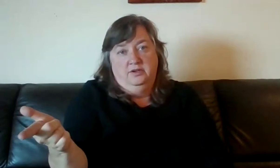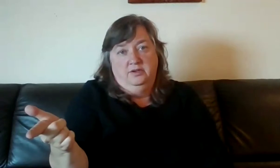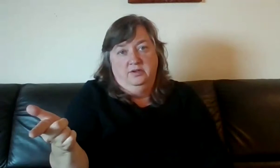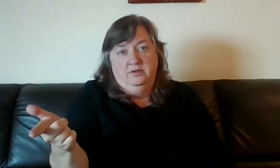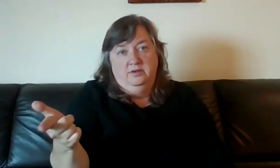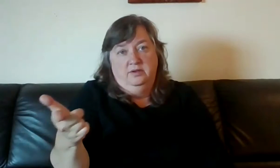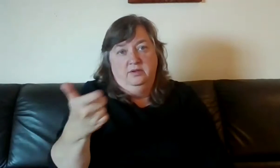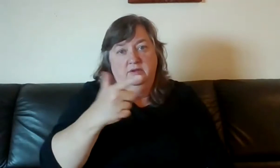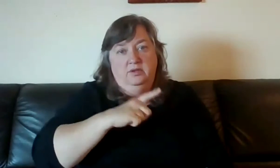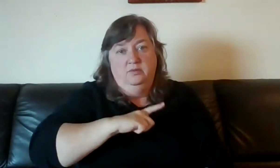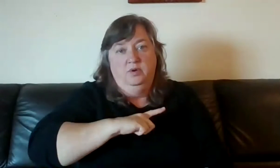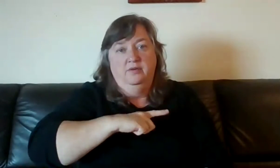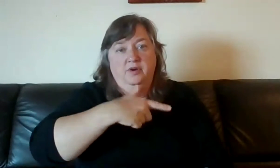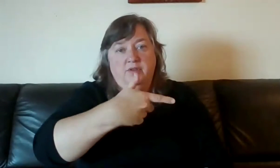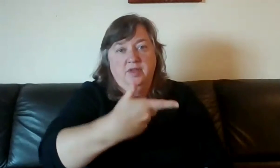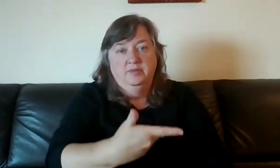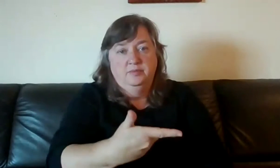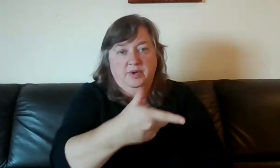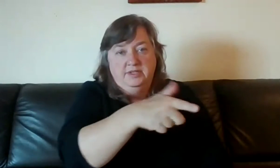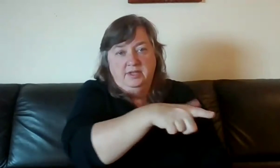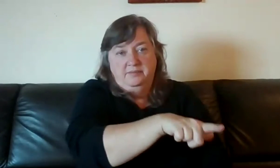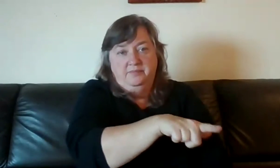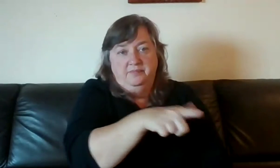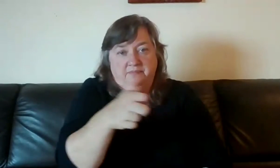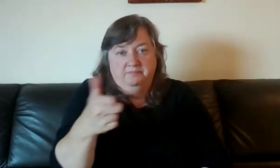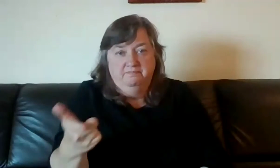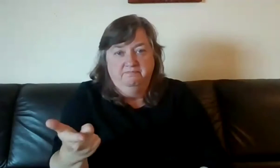turn. Wherever your thumb is pointing.